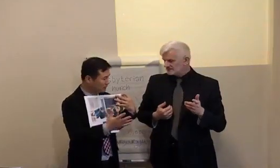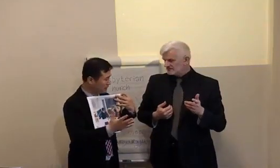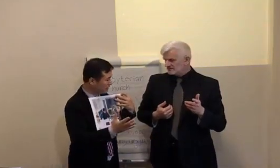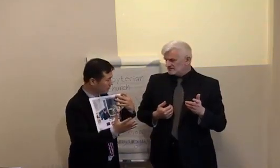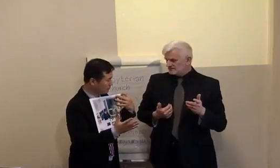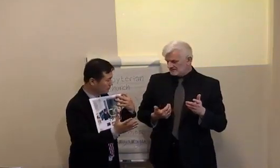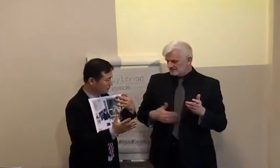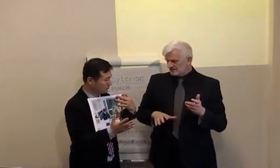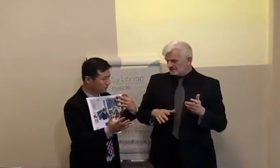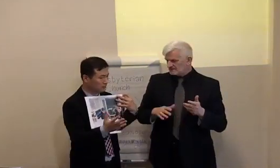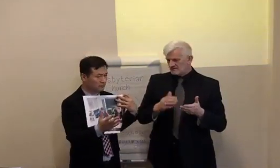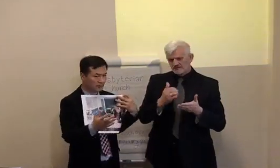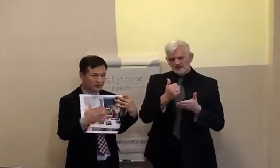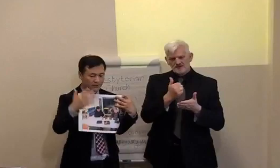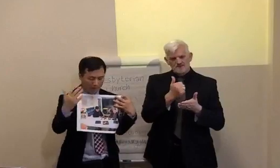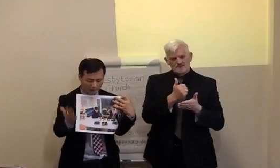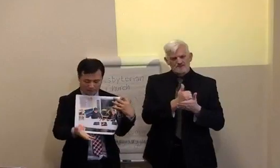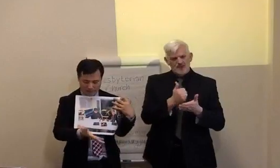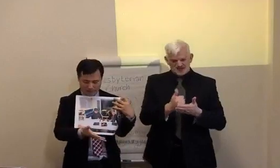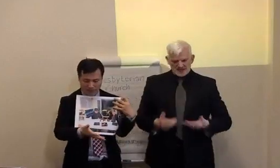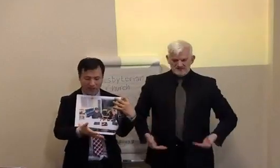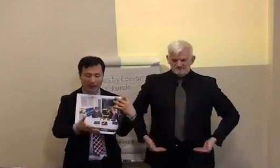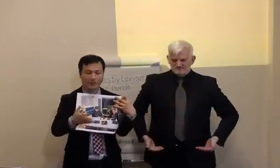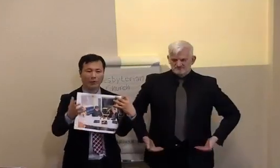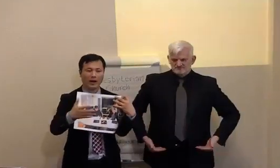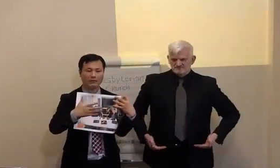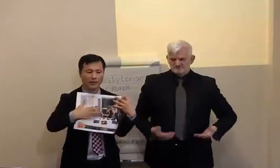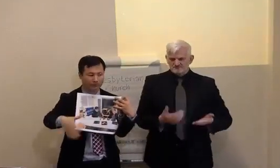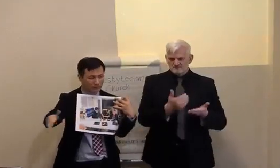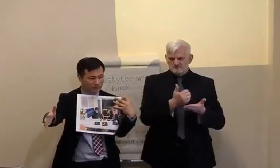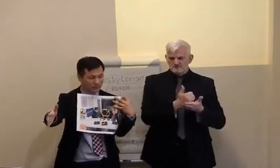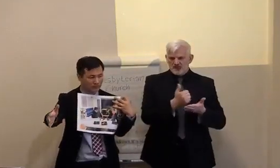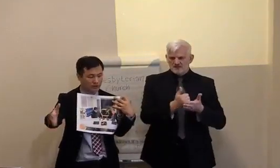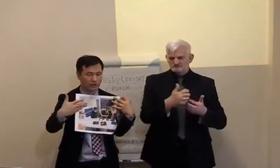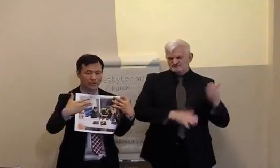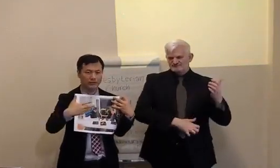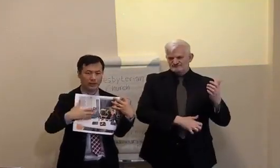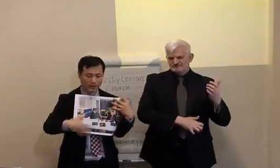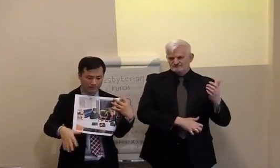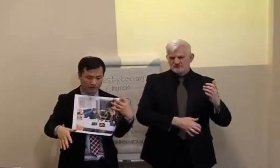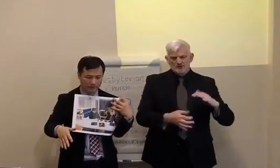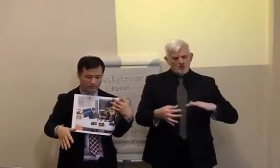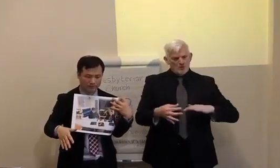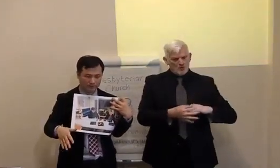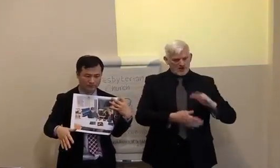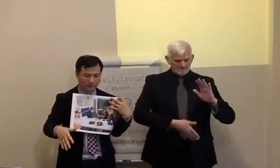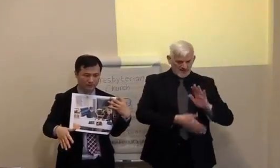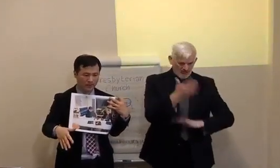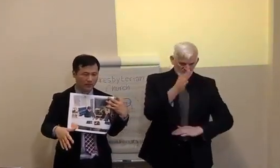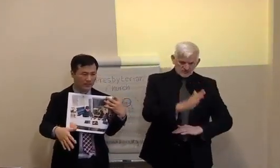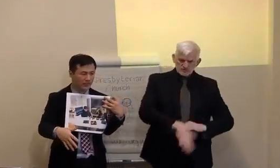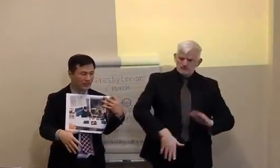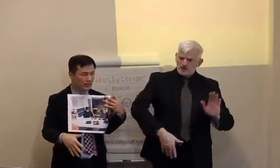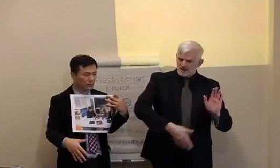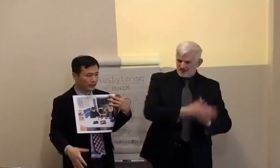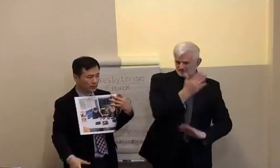bankruptcy, business bankruptcy, and the wife left, children left. He had ill with